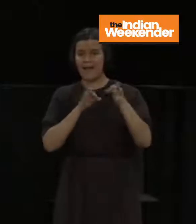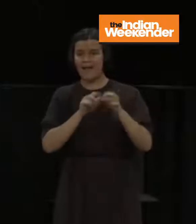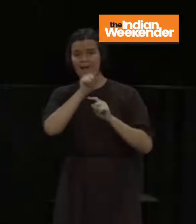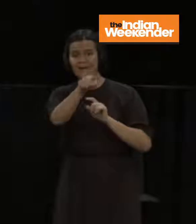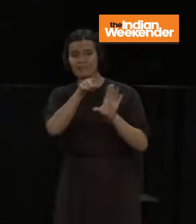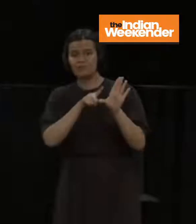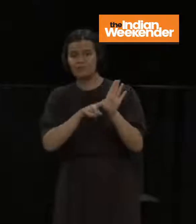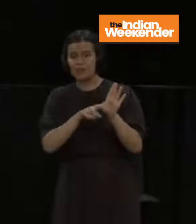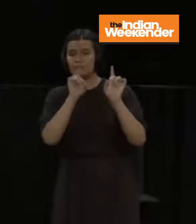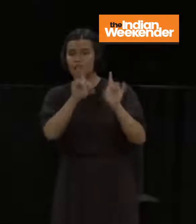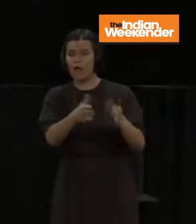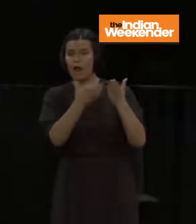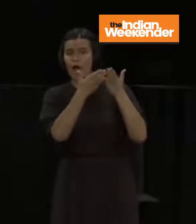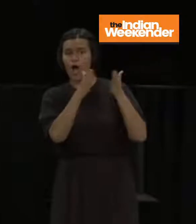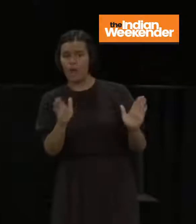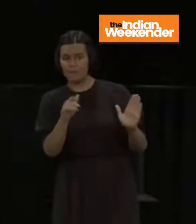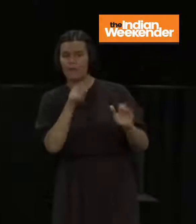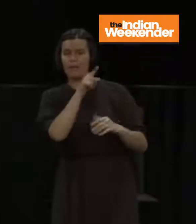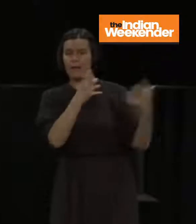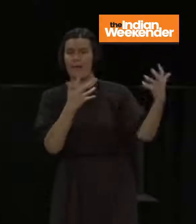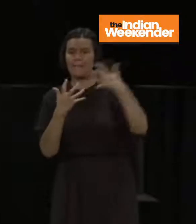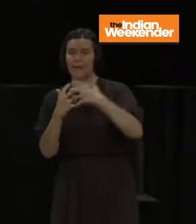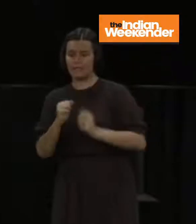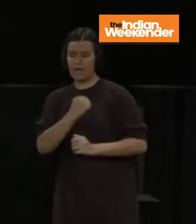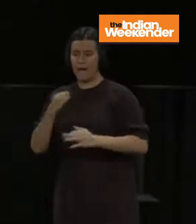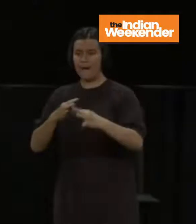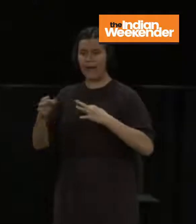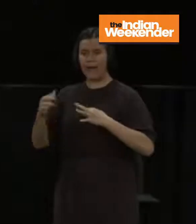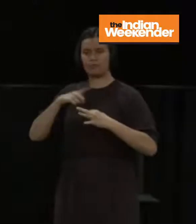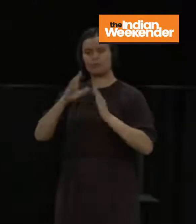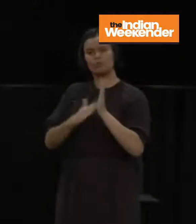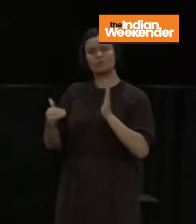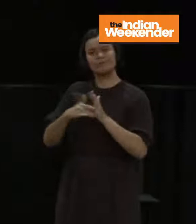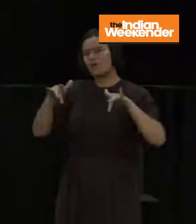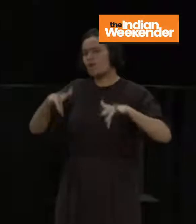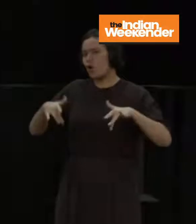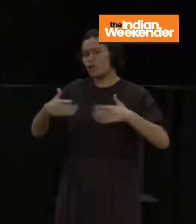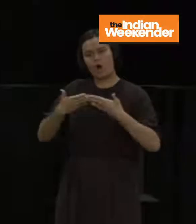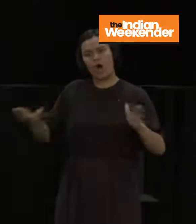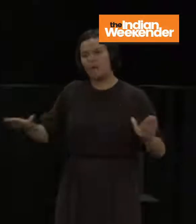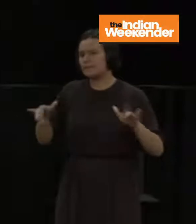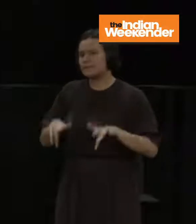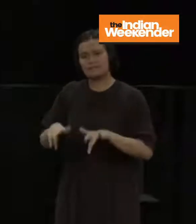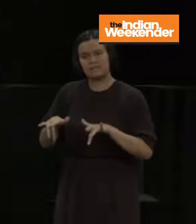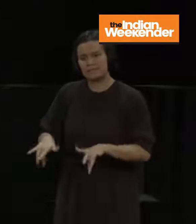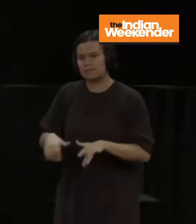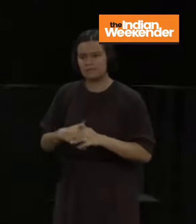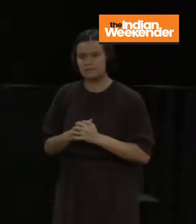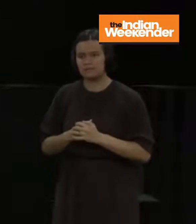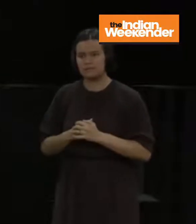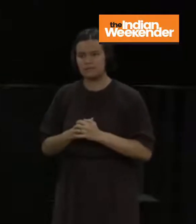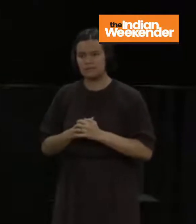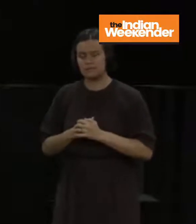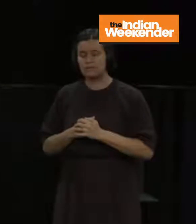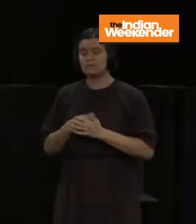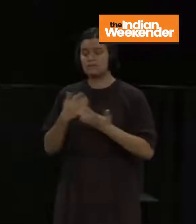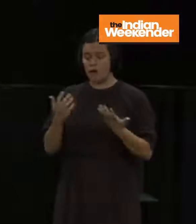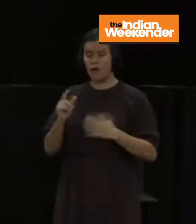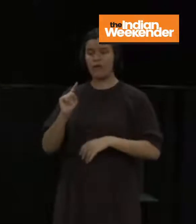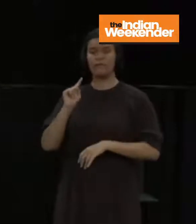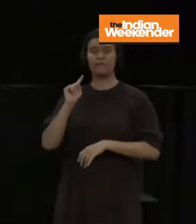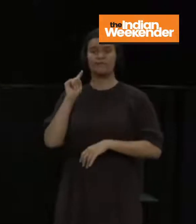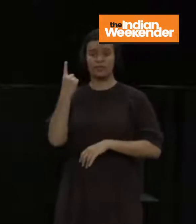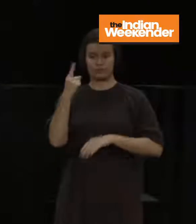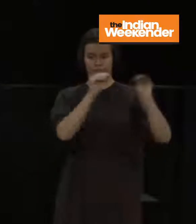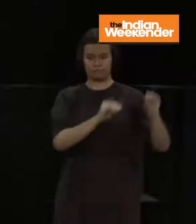we'll be opening up Auckland to a much greater range of activity than has been allowed so far. That increases the risk of transmission. We'll then be removing the boundary